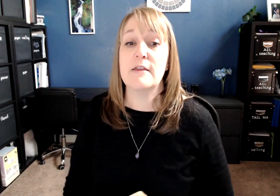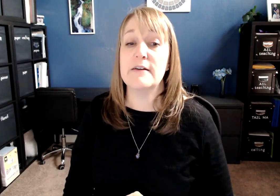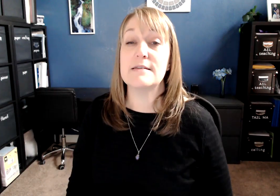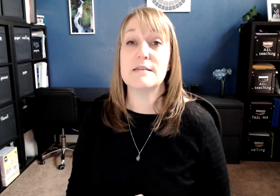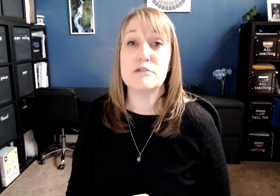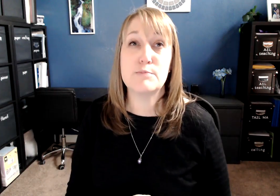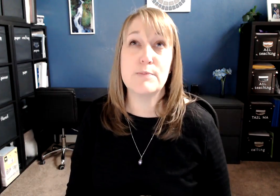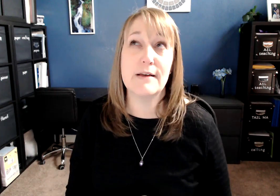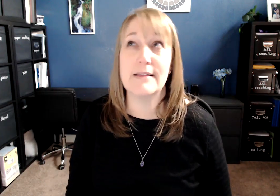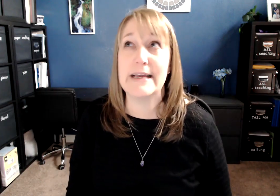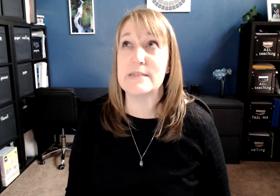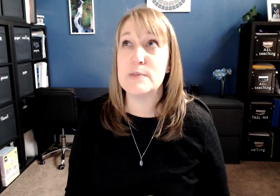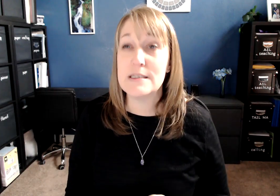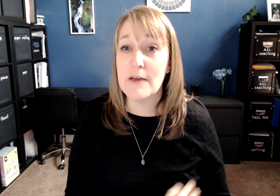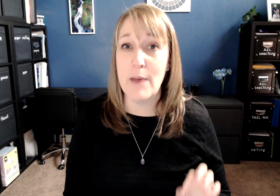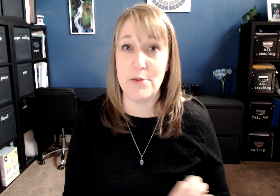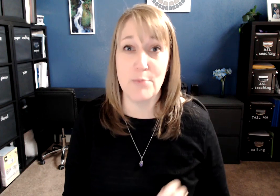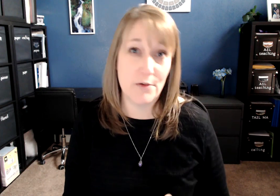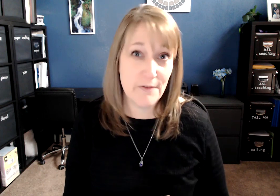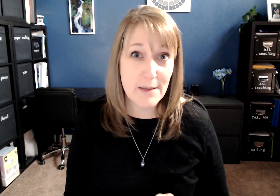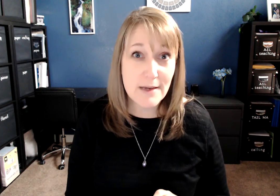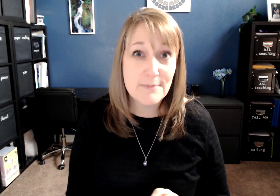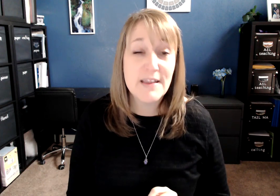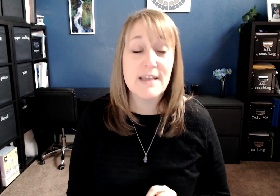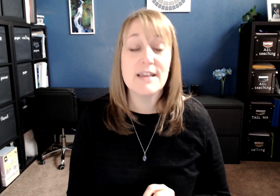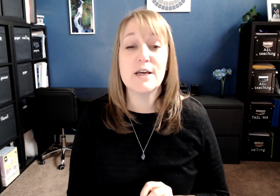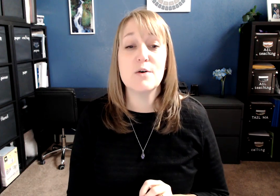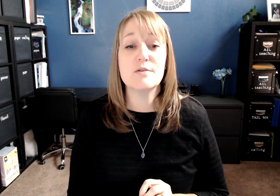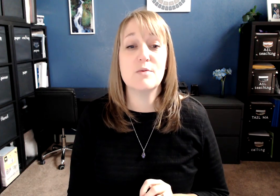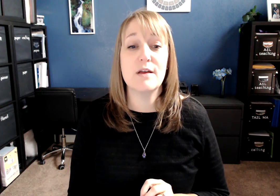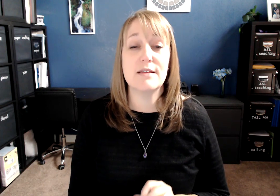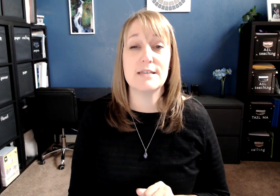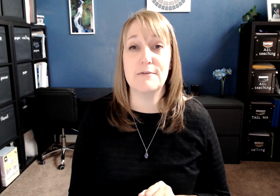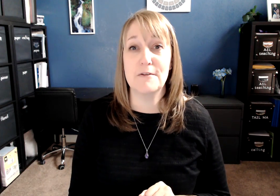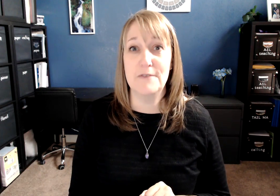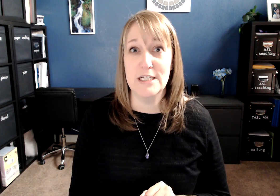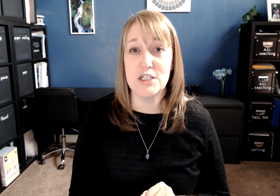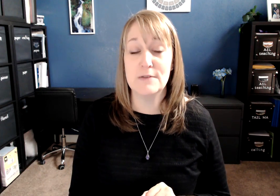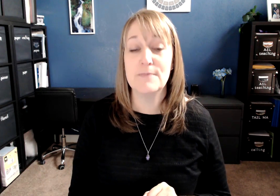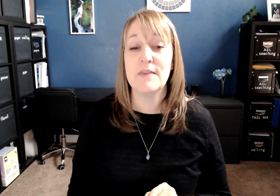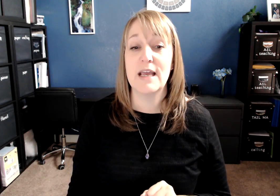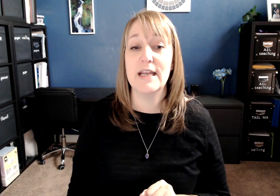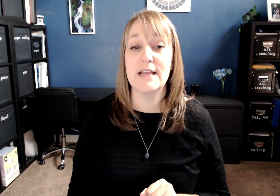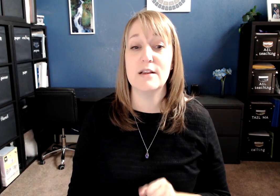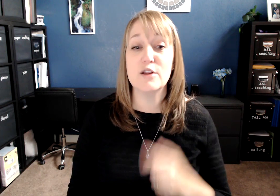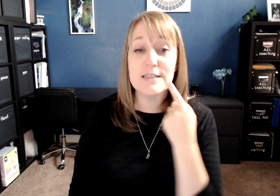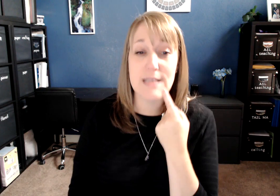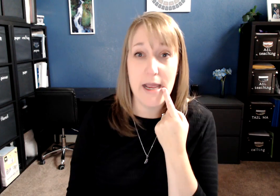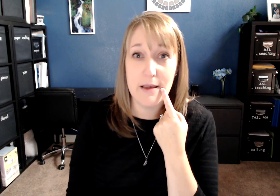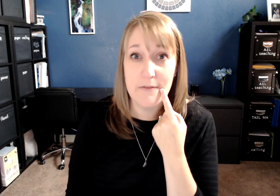There is a specific mouth morpheme that goes with the sign for finish, and it looks like